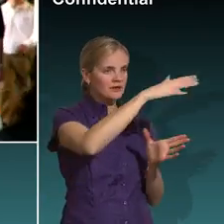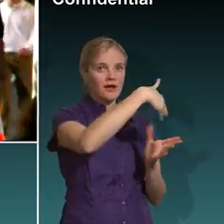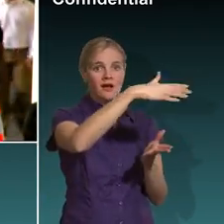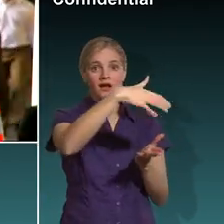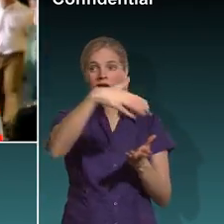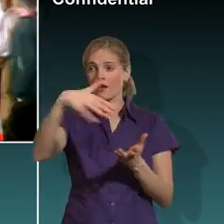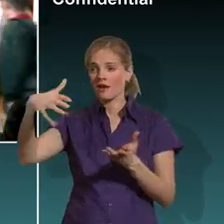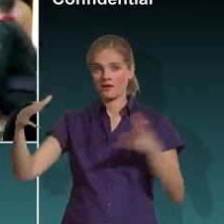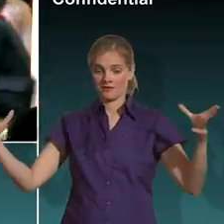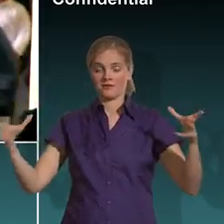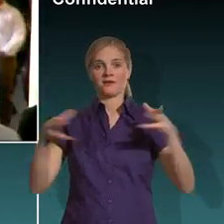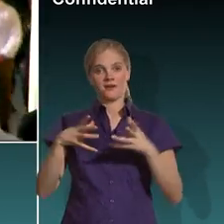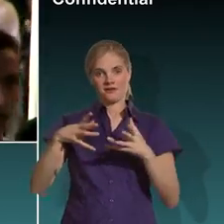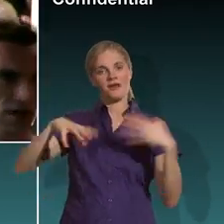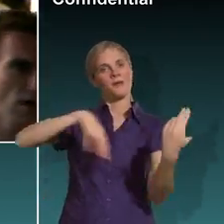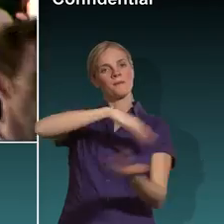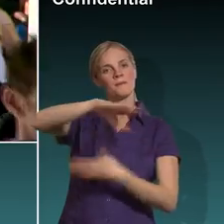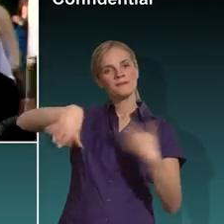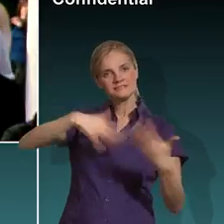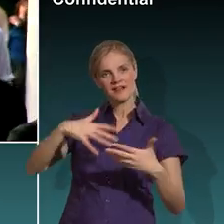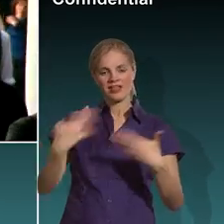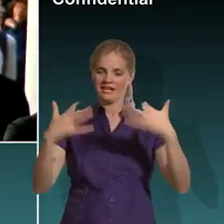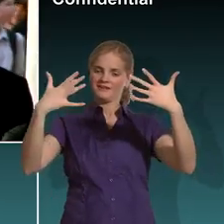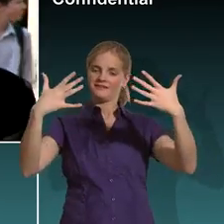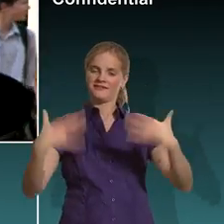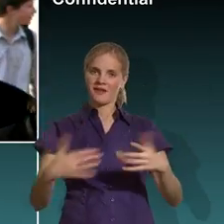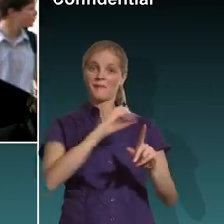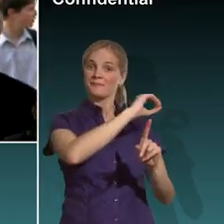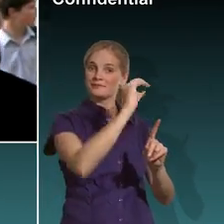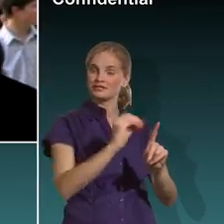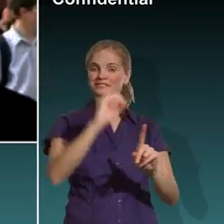They combine everyone's data into groups.